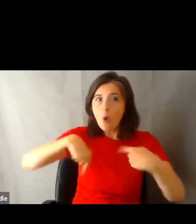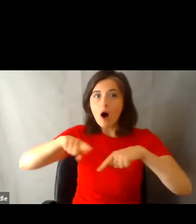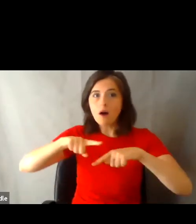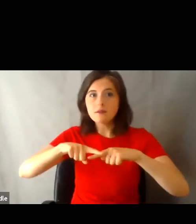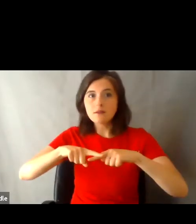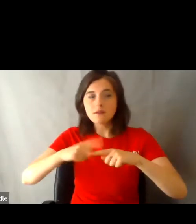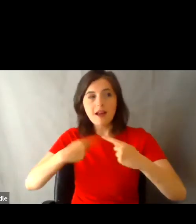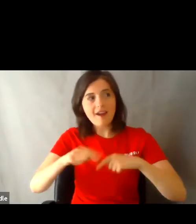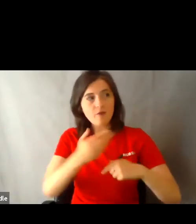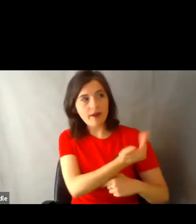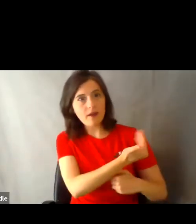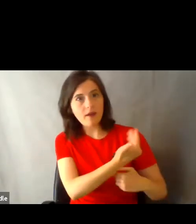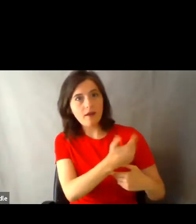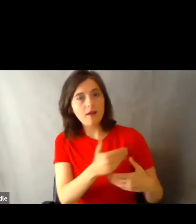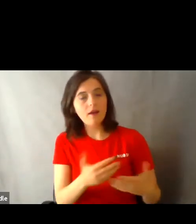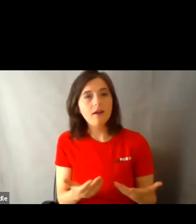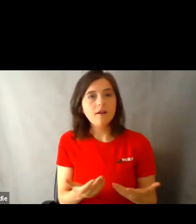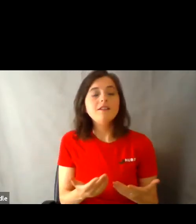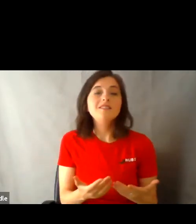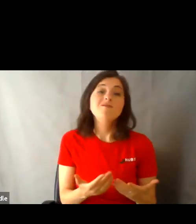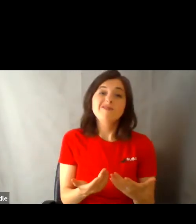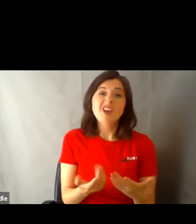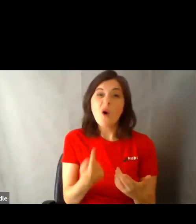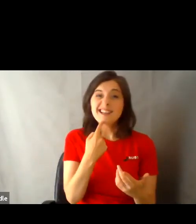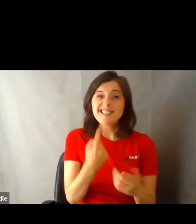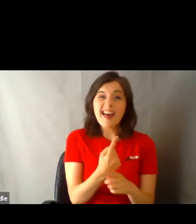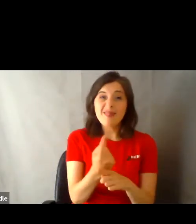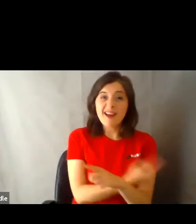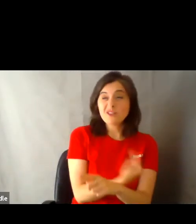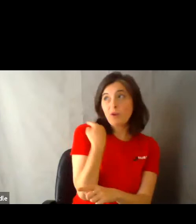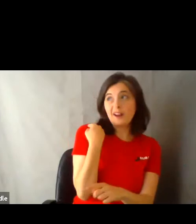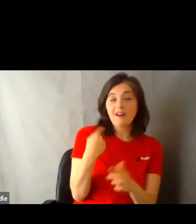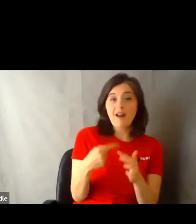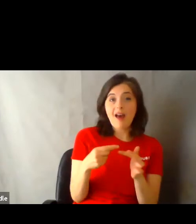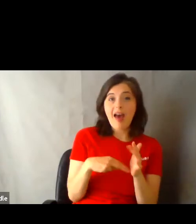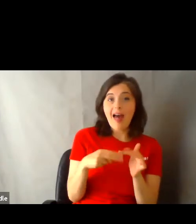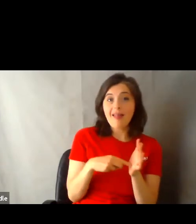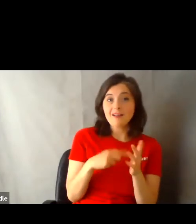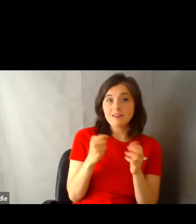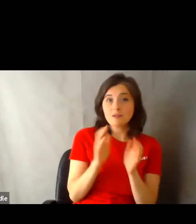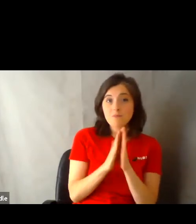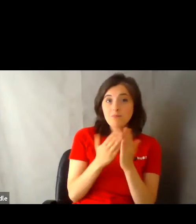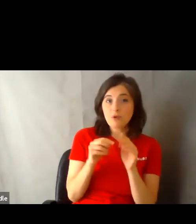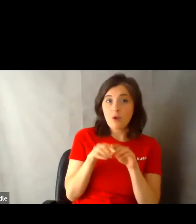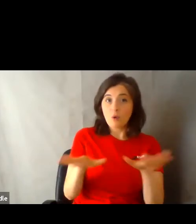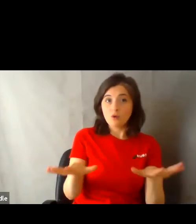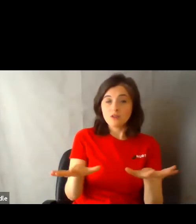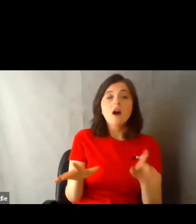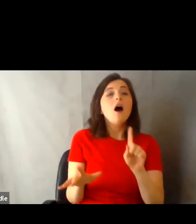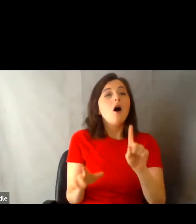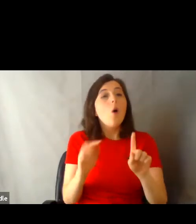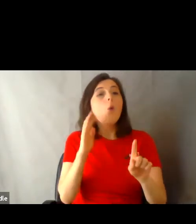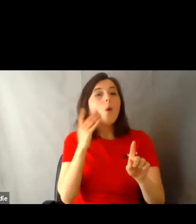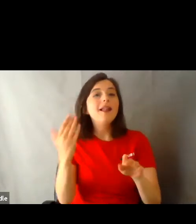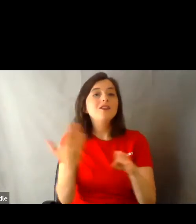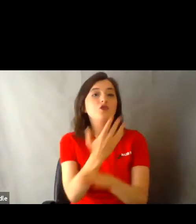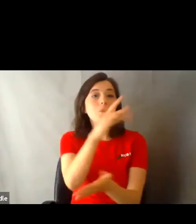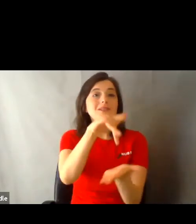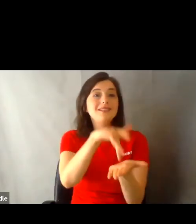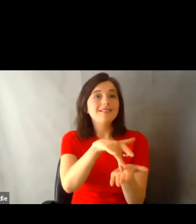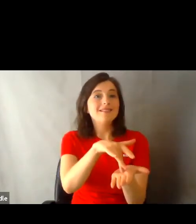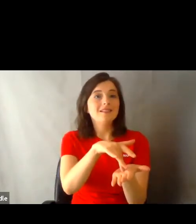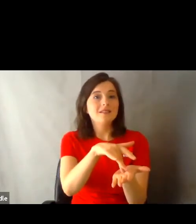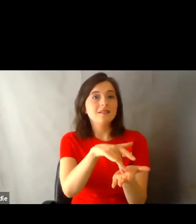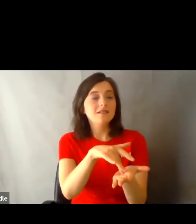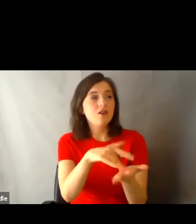week at Ellen's book launch, that we need to, when they reopen those job centres, we need to go down there and we need to build an